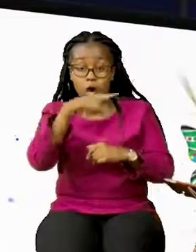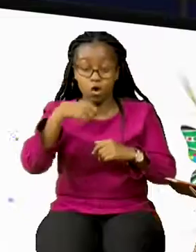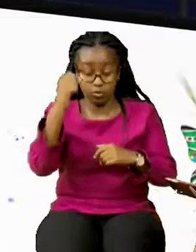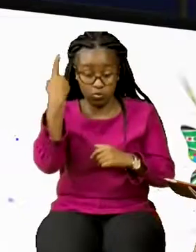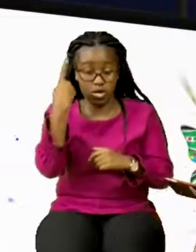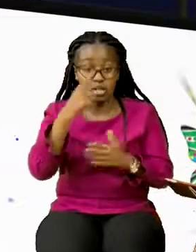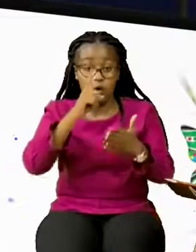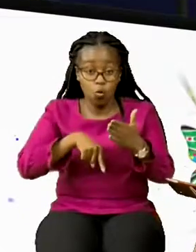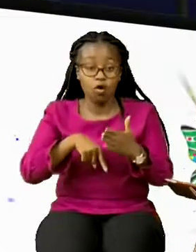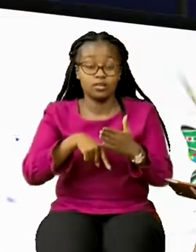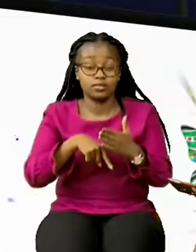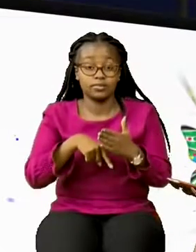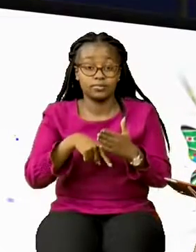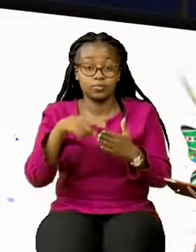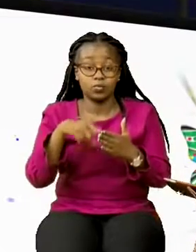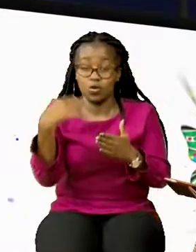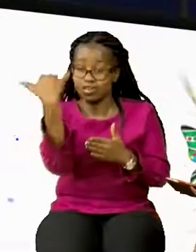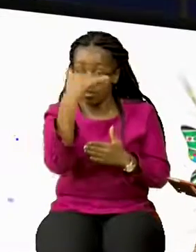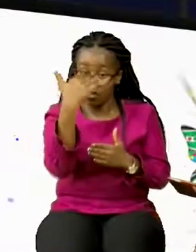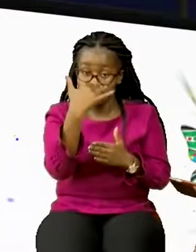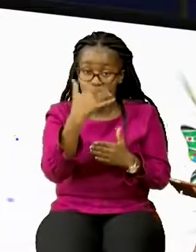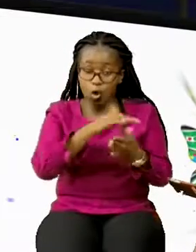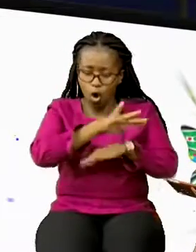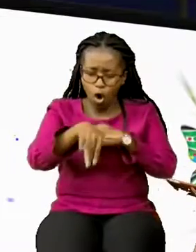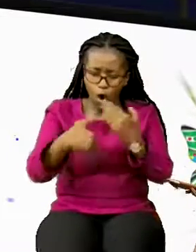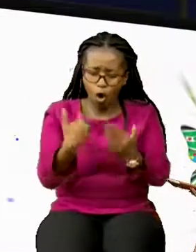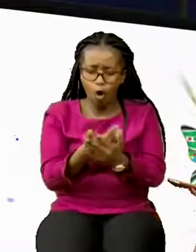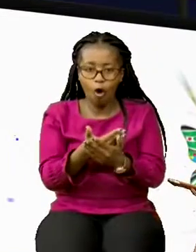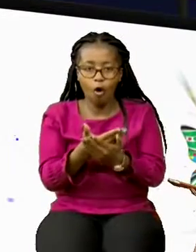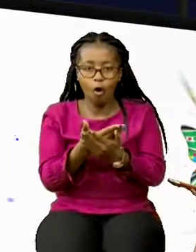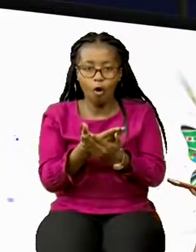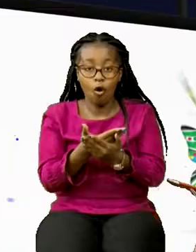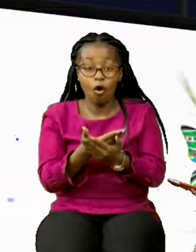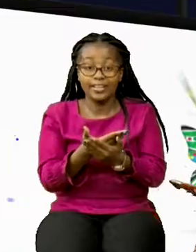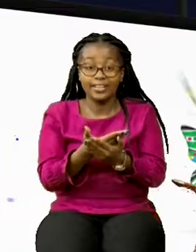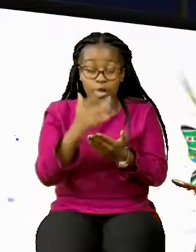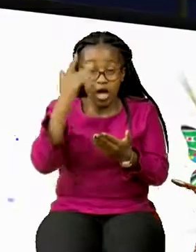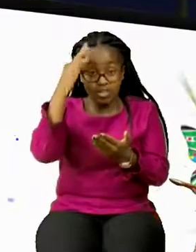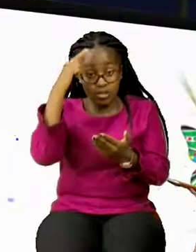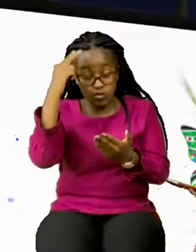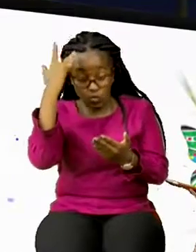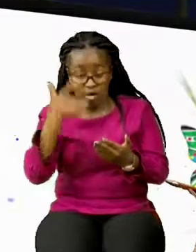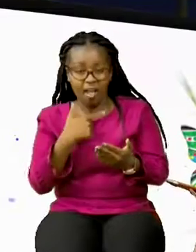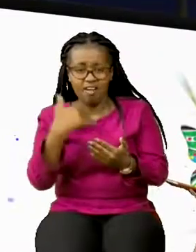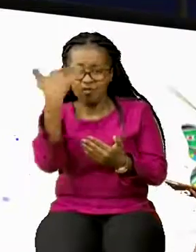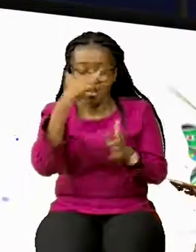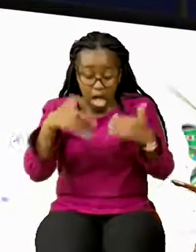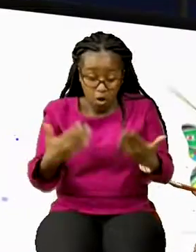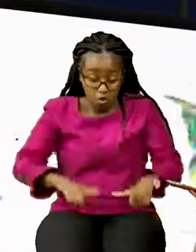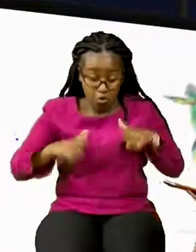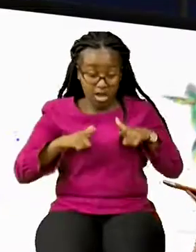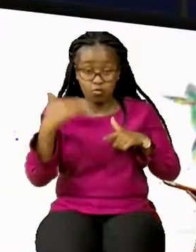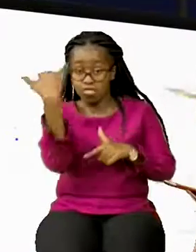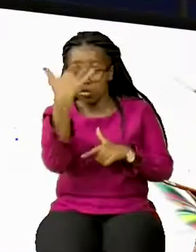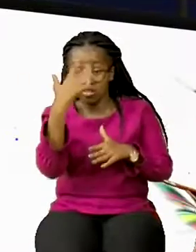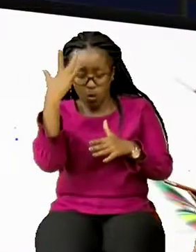to understand what exactly is autism and all the aspects of how it comes about, how do we live with it, what do we